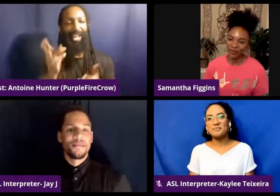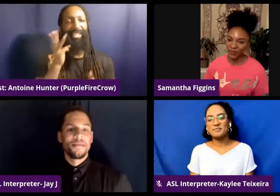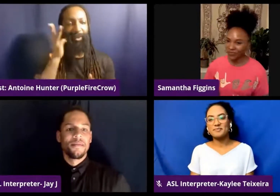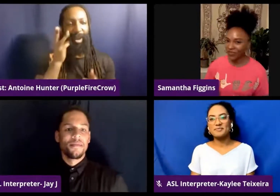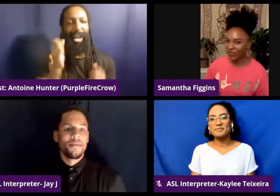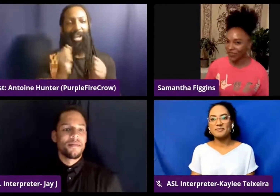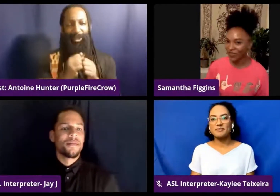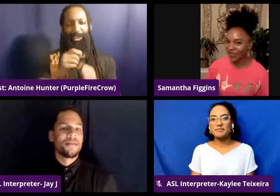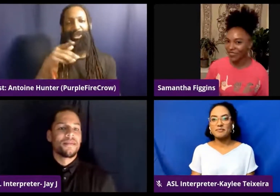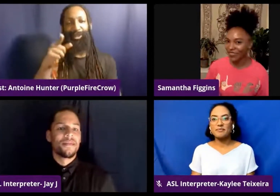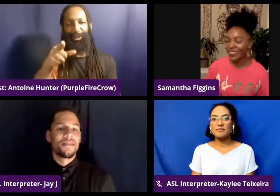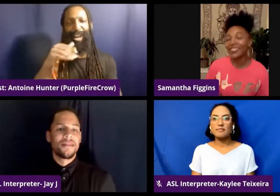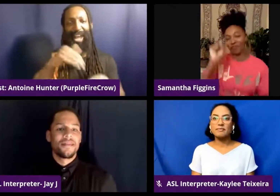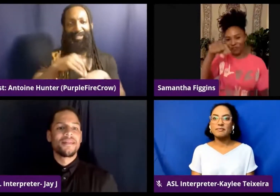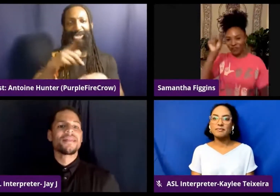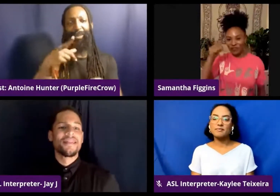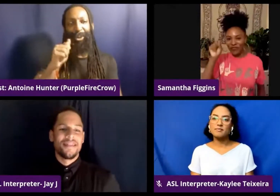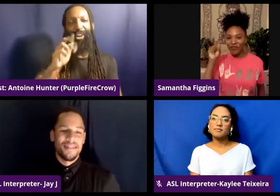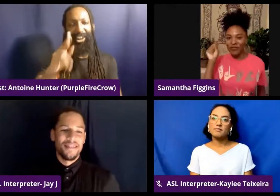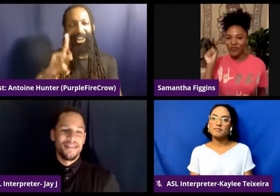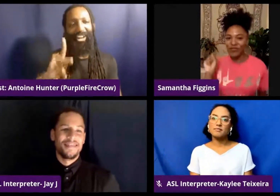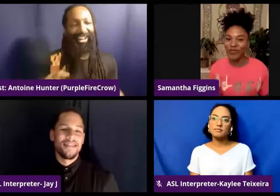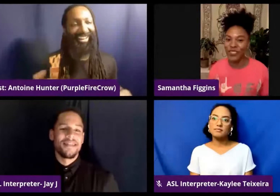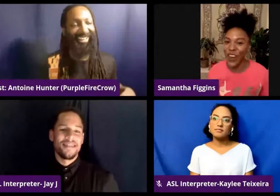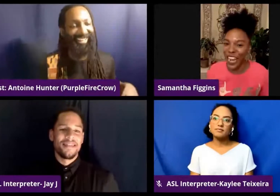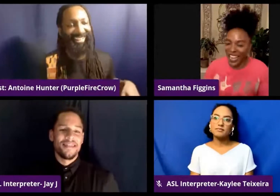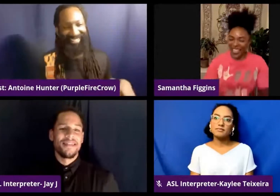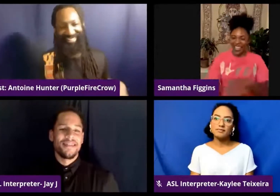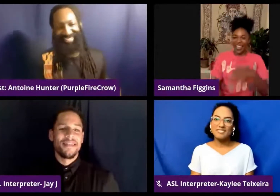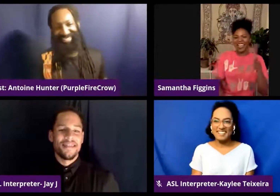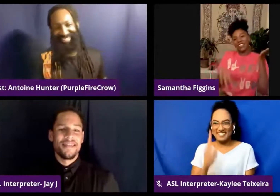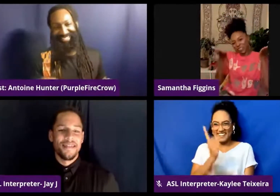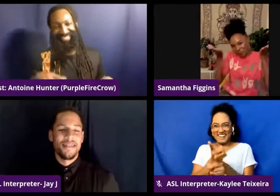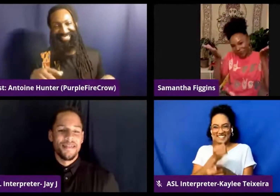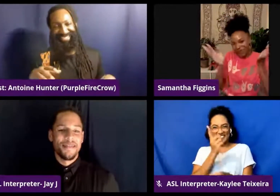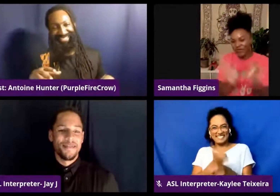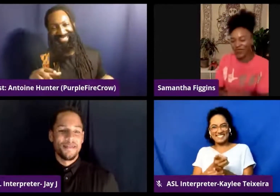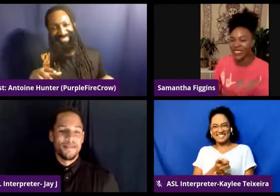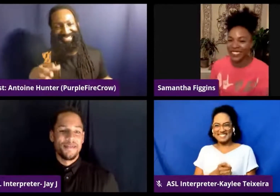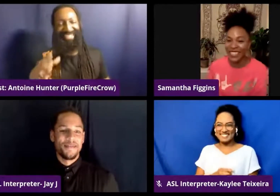Can't bring the wine with you at the park. Right.